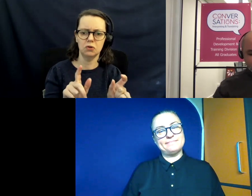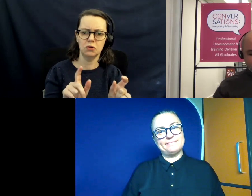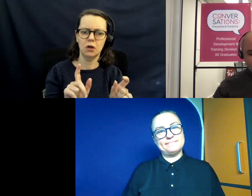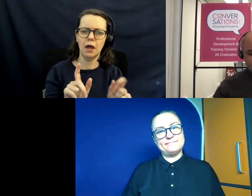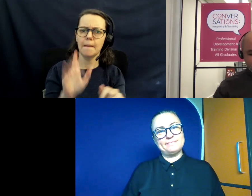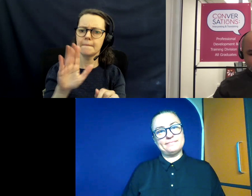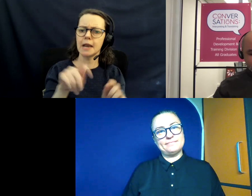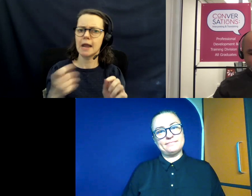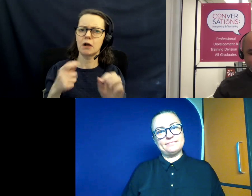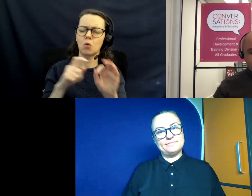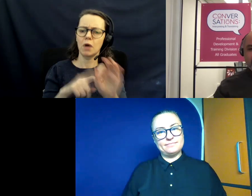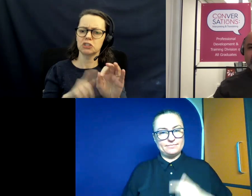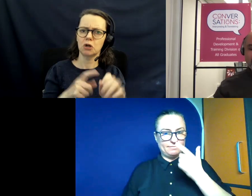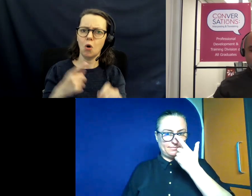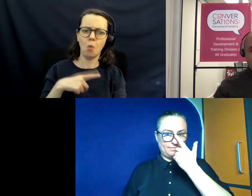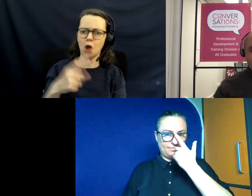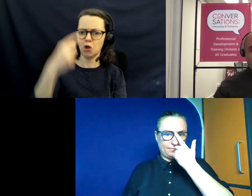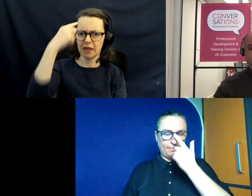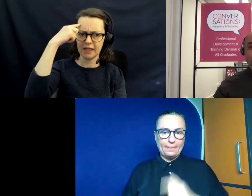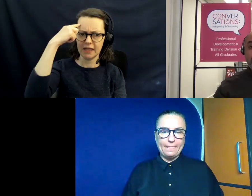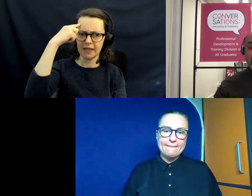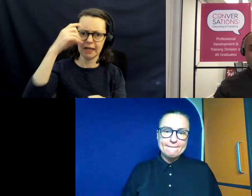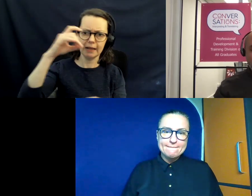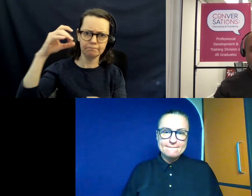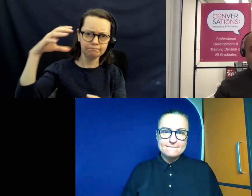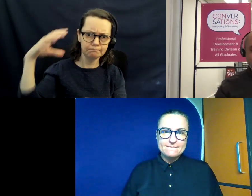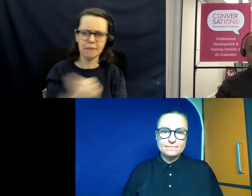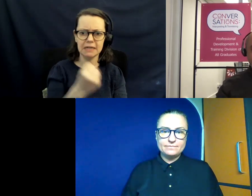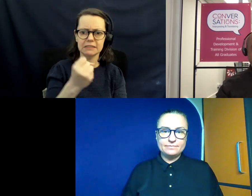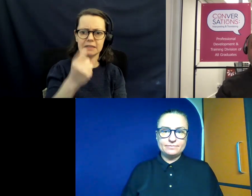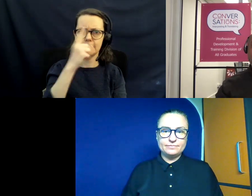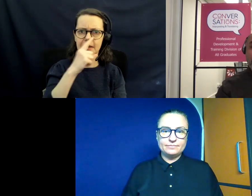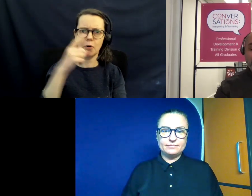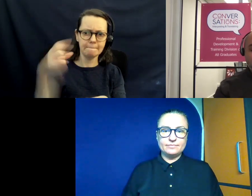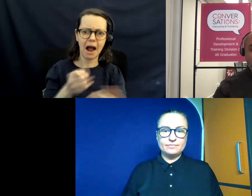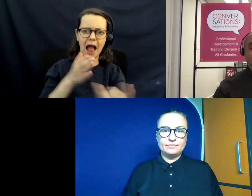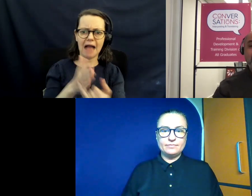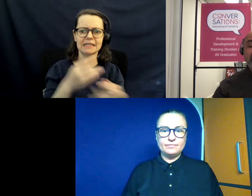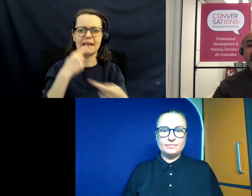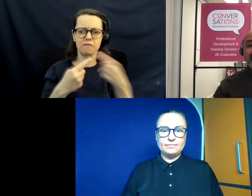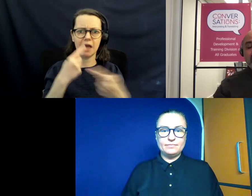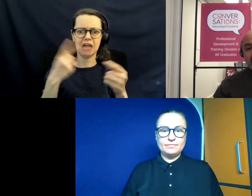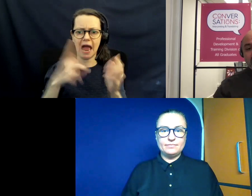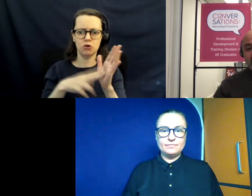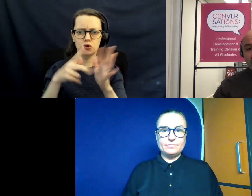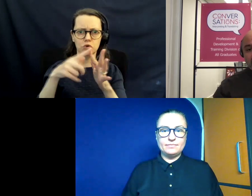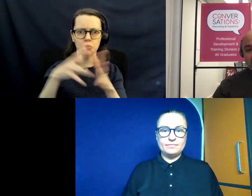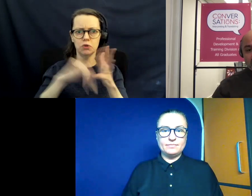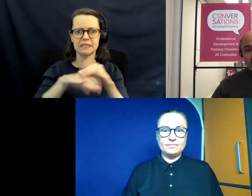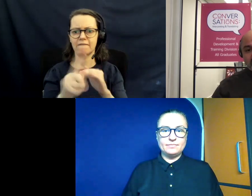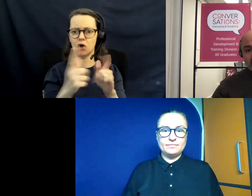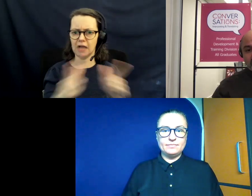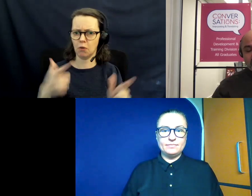My question to start off with is, why do you think it's essential for people to have access information and news in their first